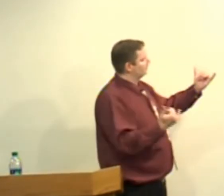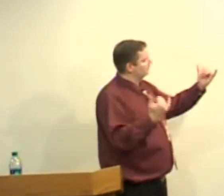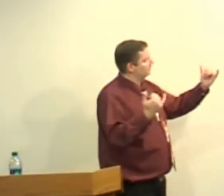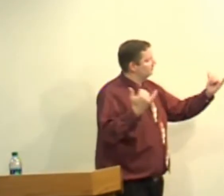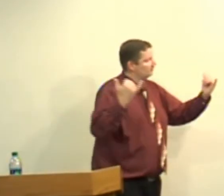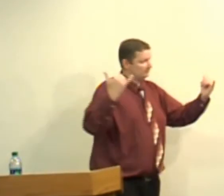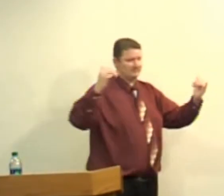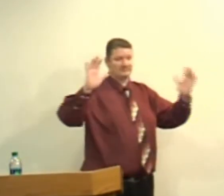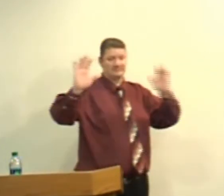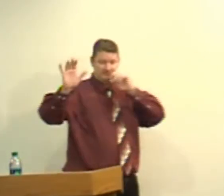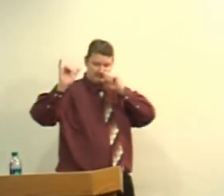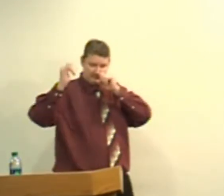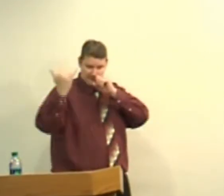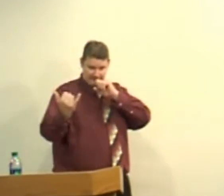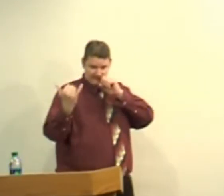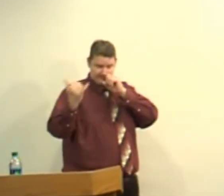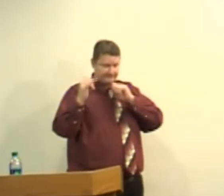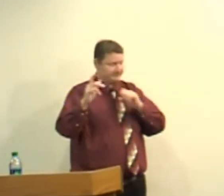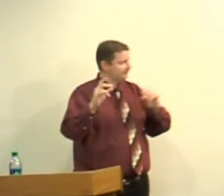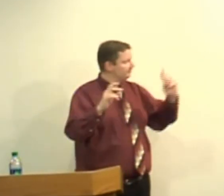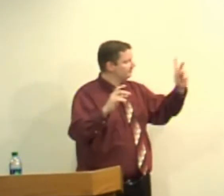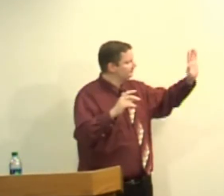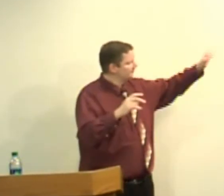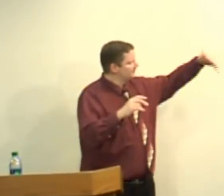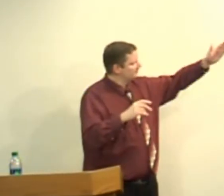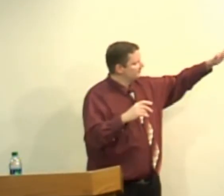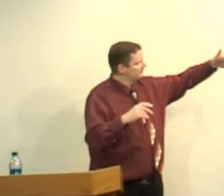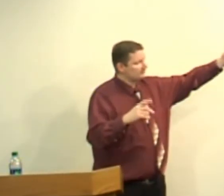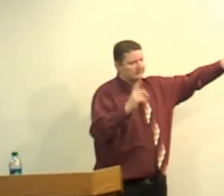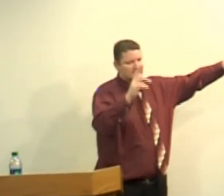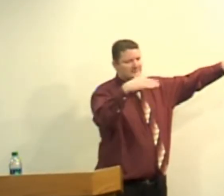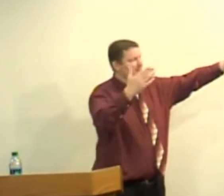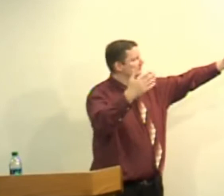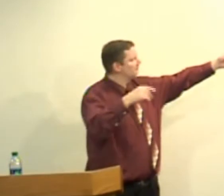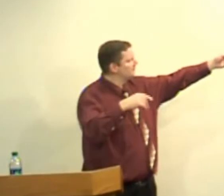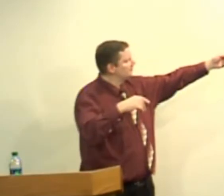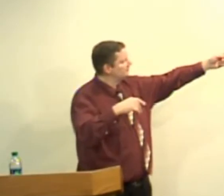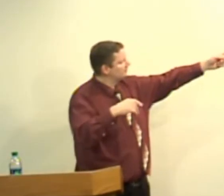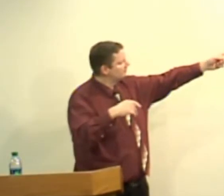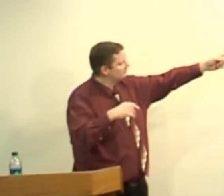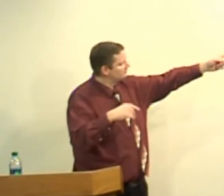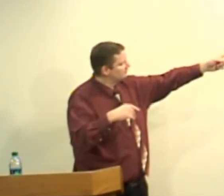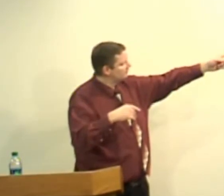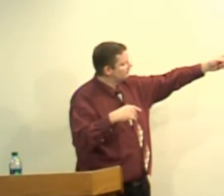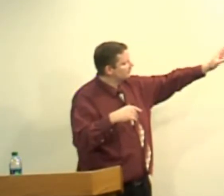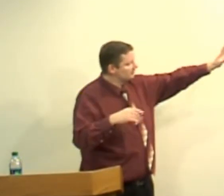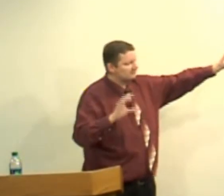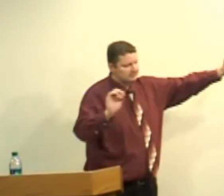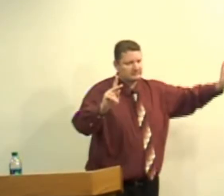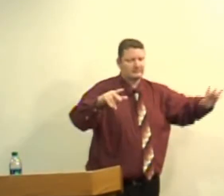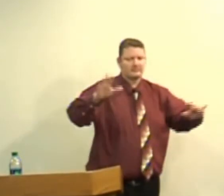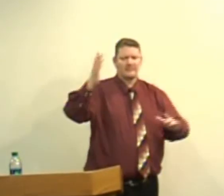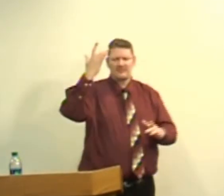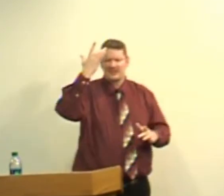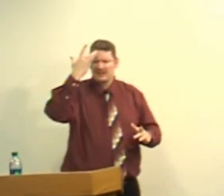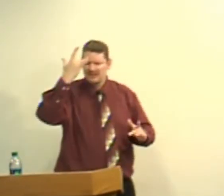So it says, now, show me the other side. Here we go.